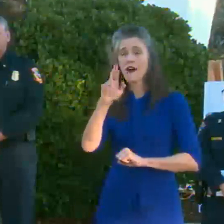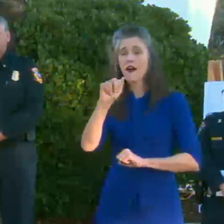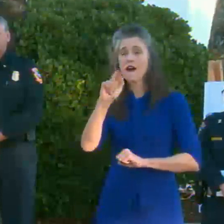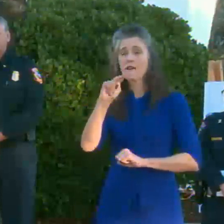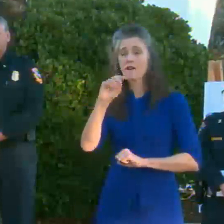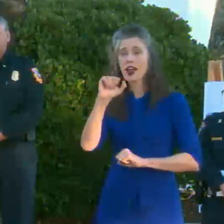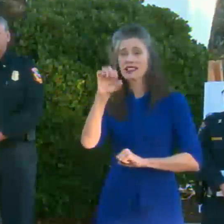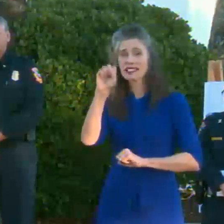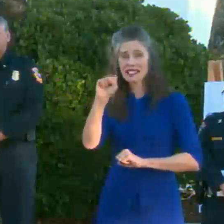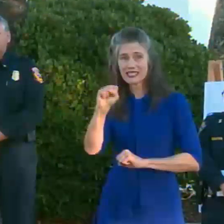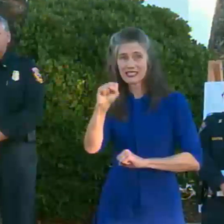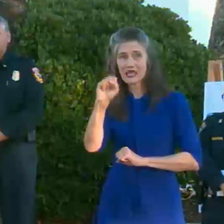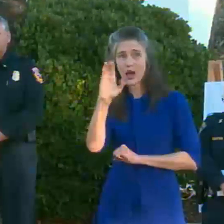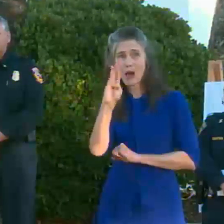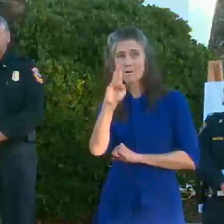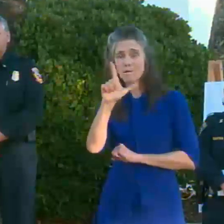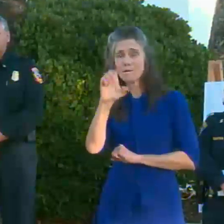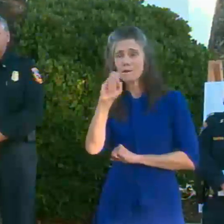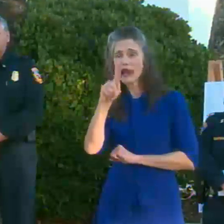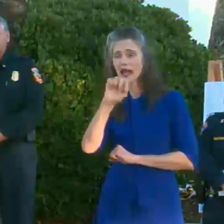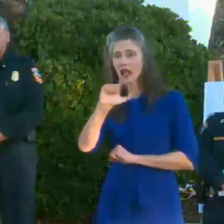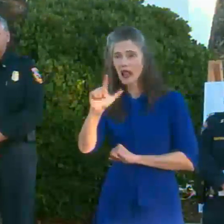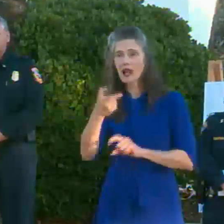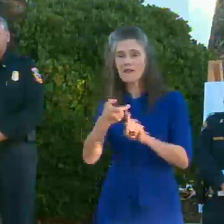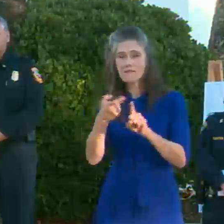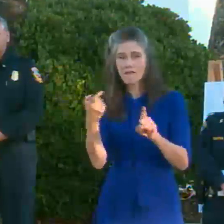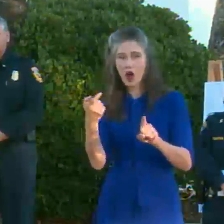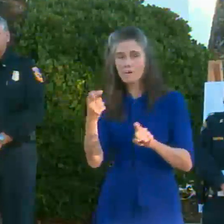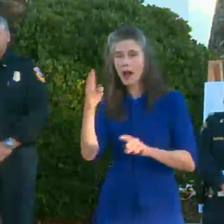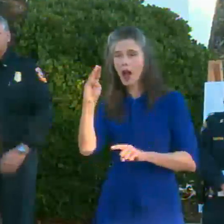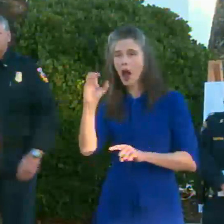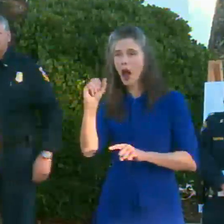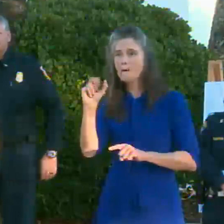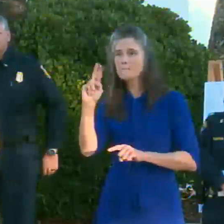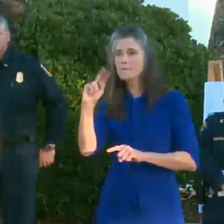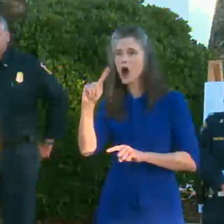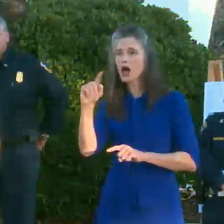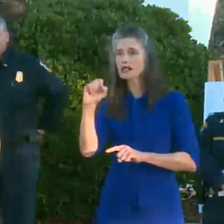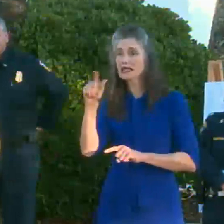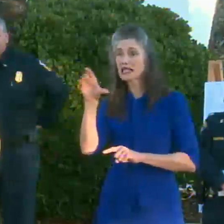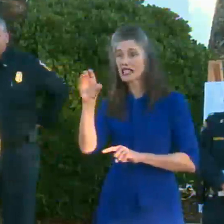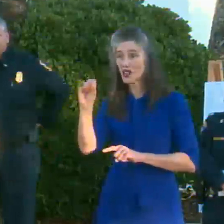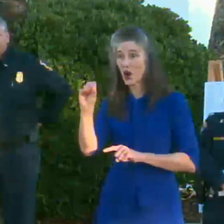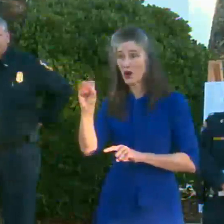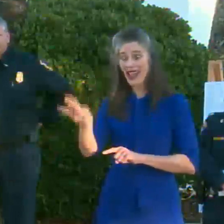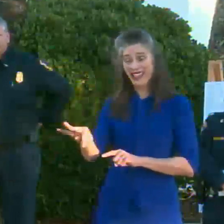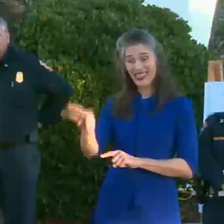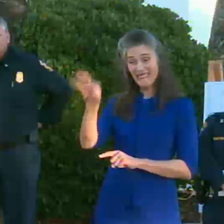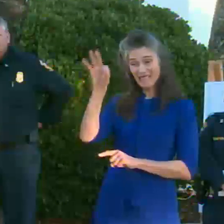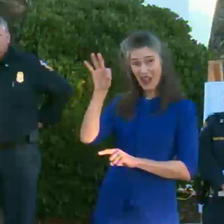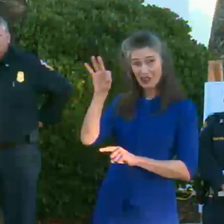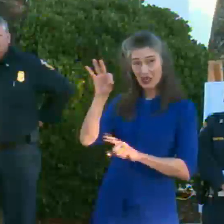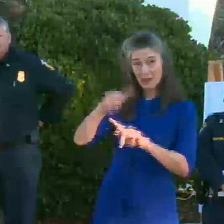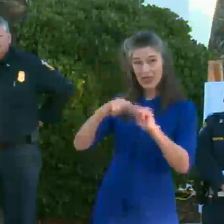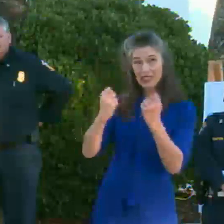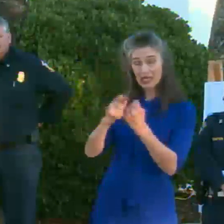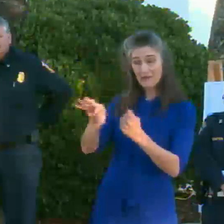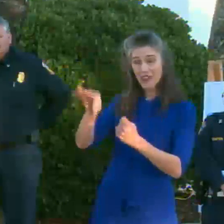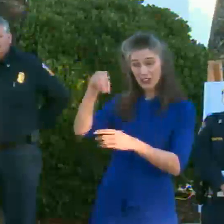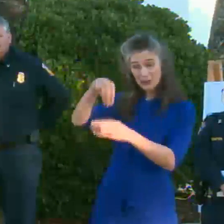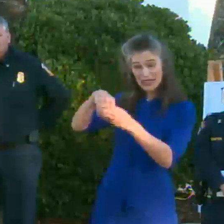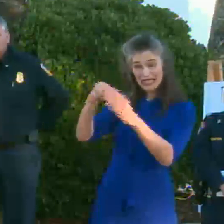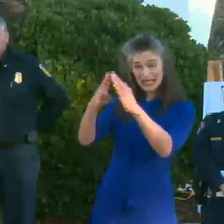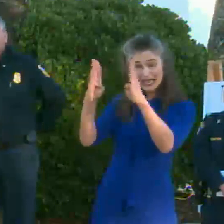Montecito. He was located today by a search and rescue team in his residence at around